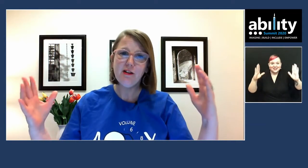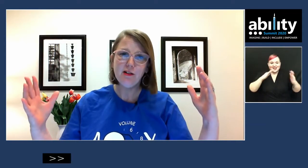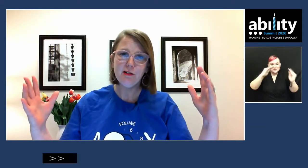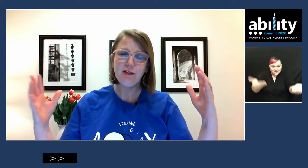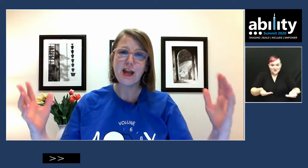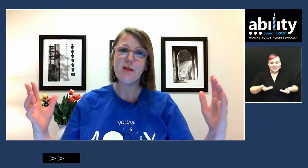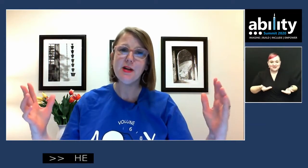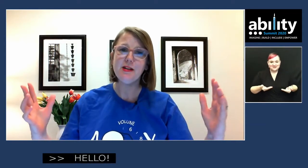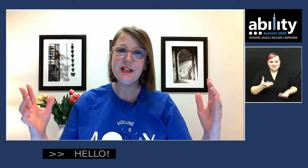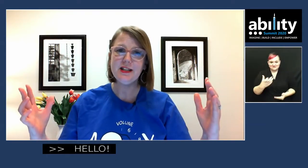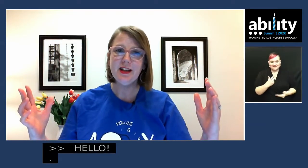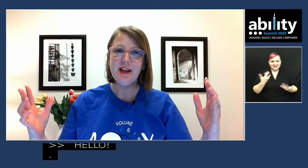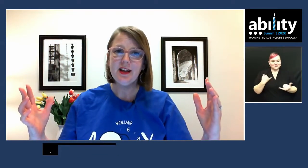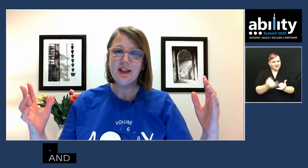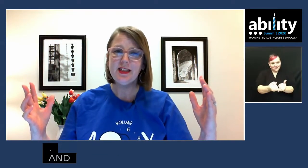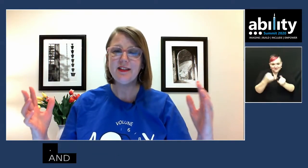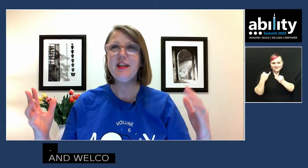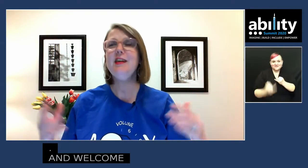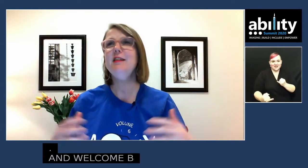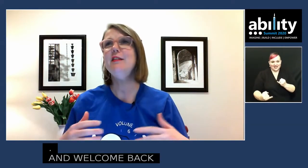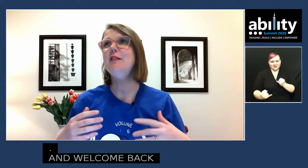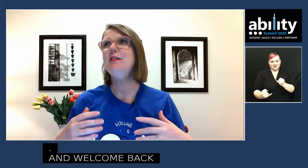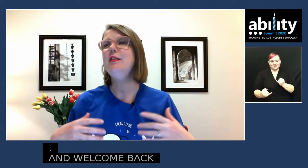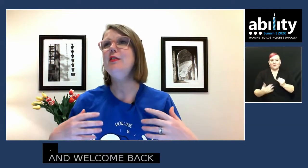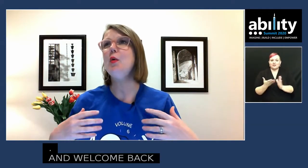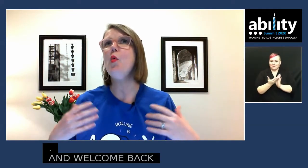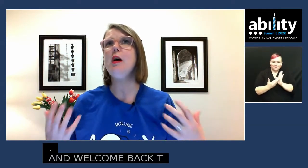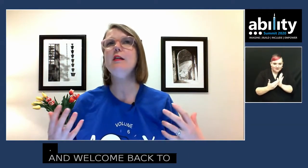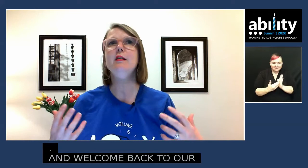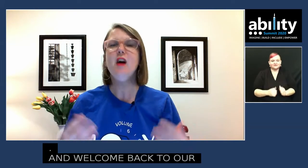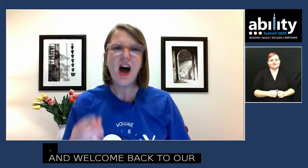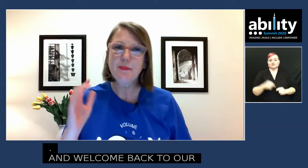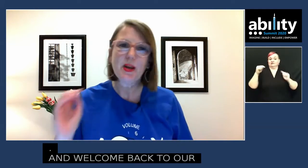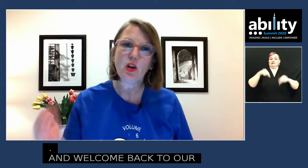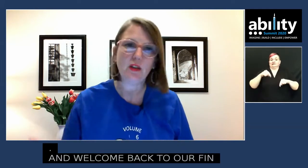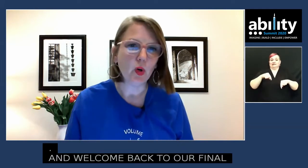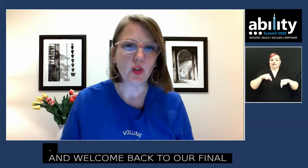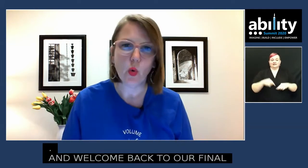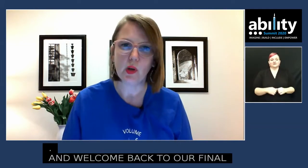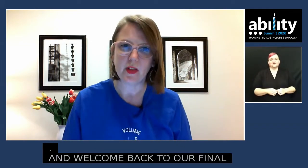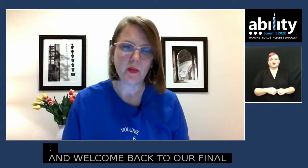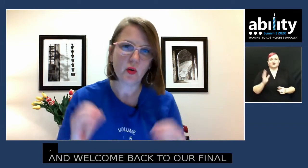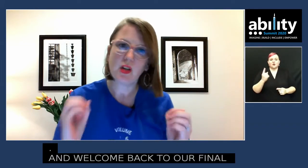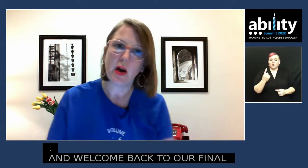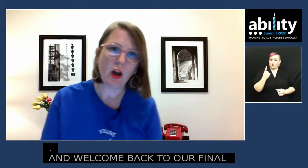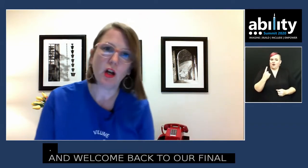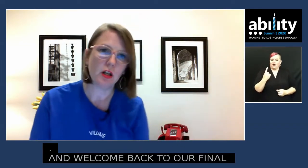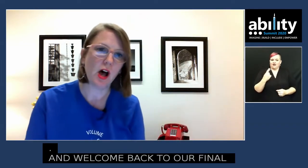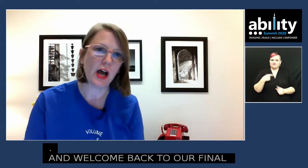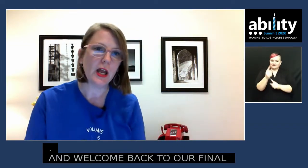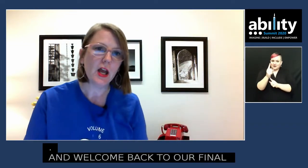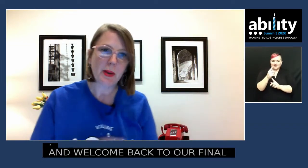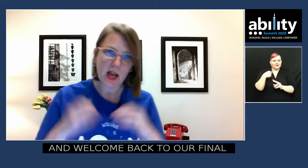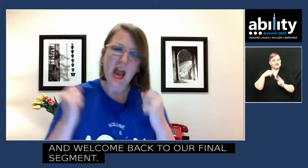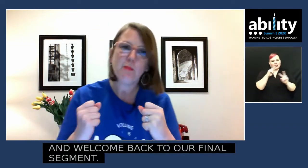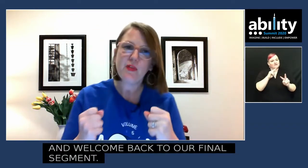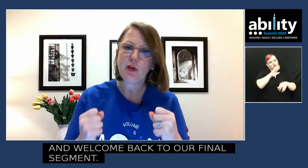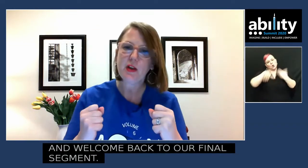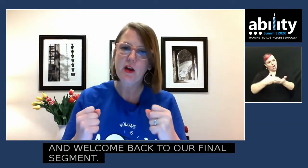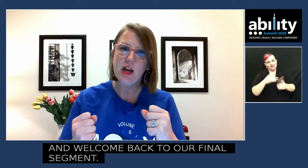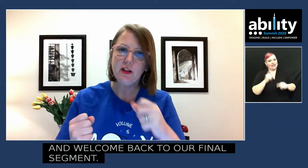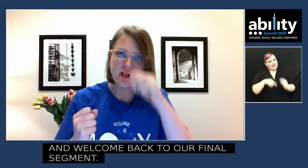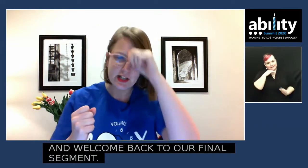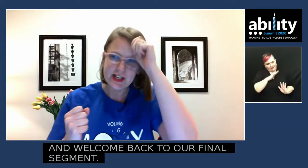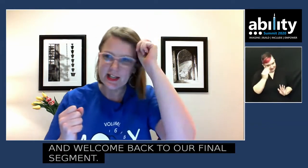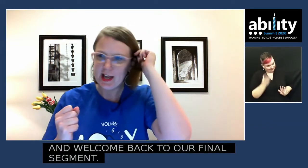back to our final segment. This is the one I've been looking forward to all of them, so no, I can't lie. But I am